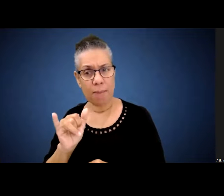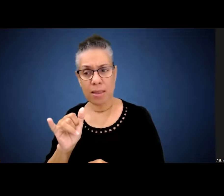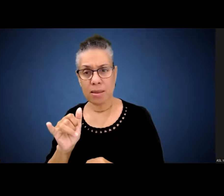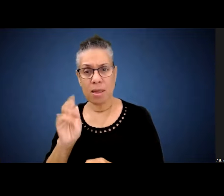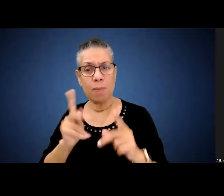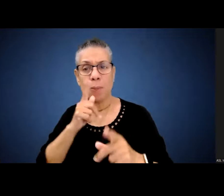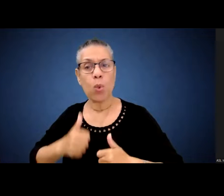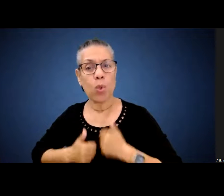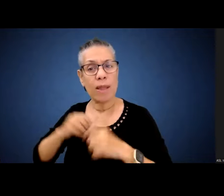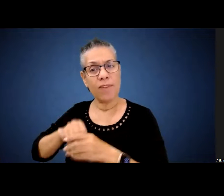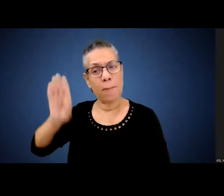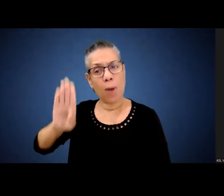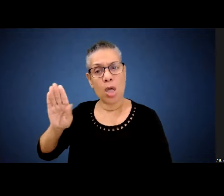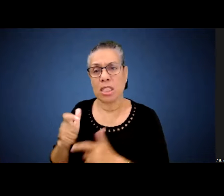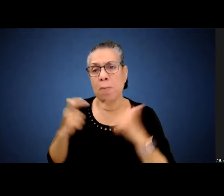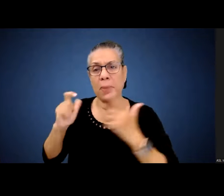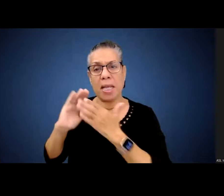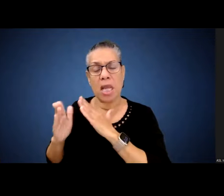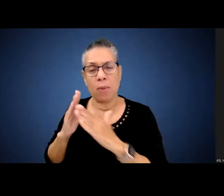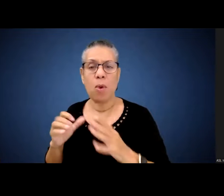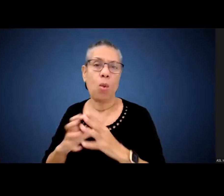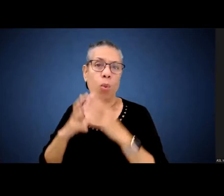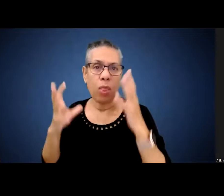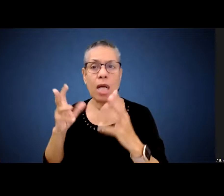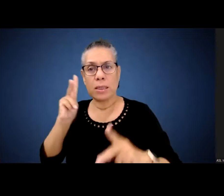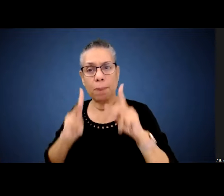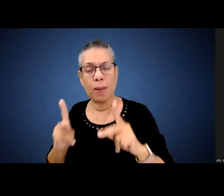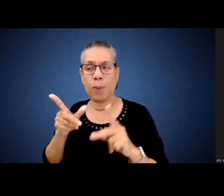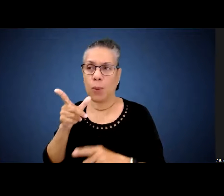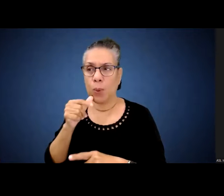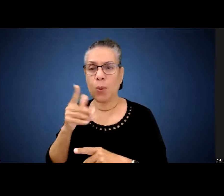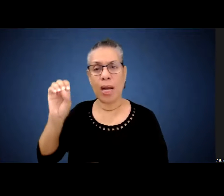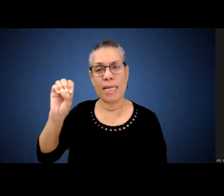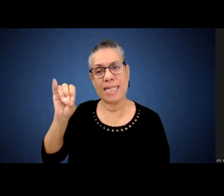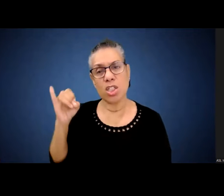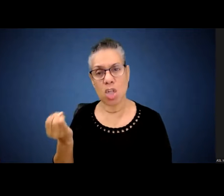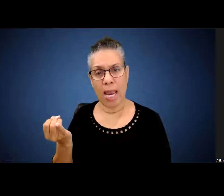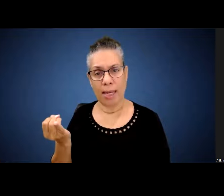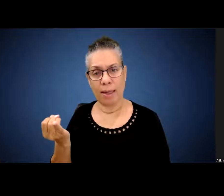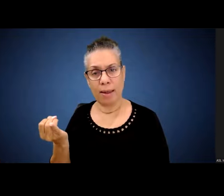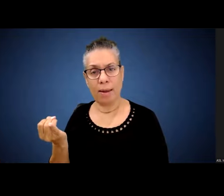in Boston living in a big neighborhood with lots of other people that are considered EJ population.